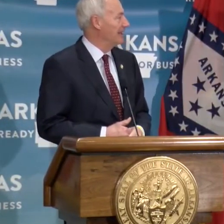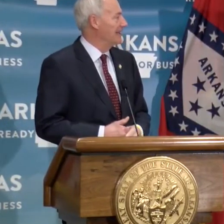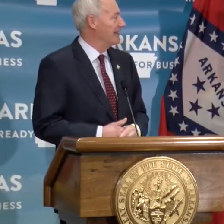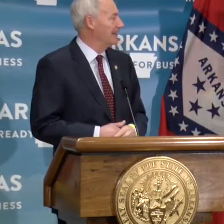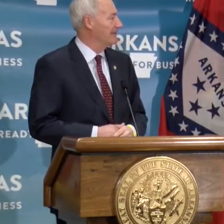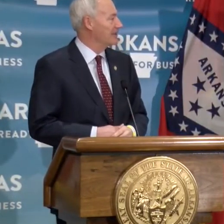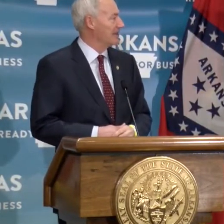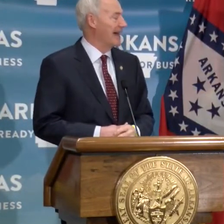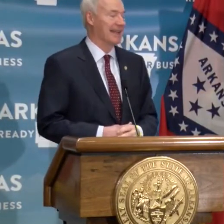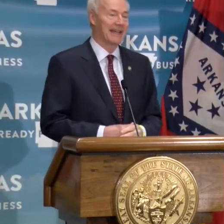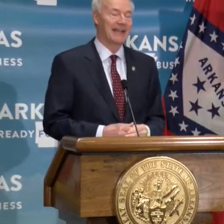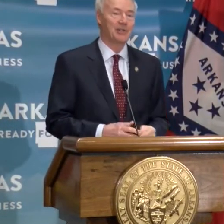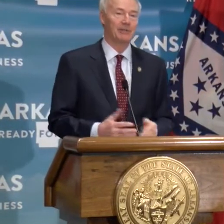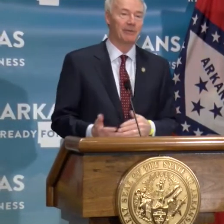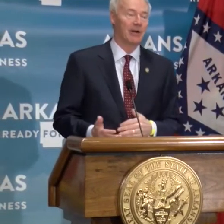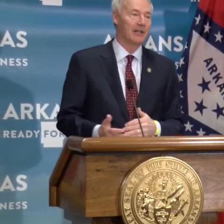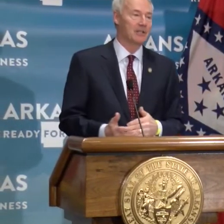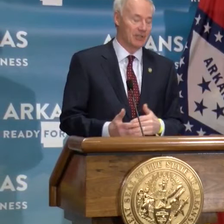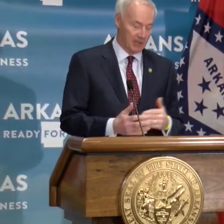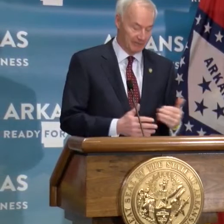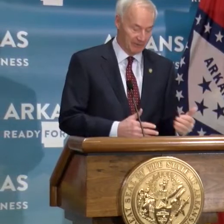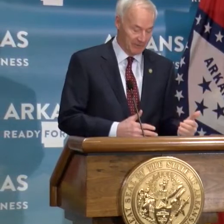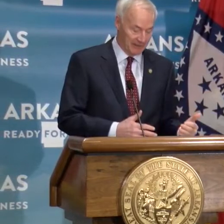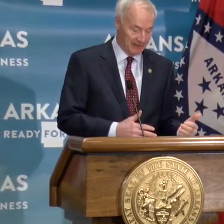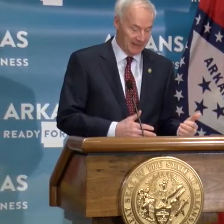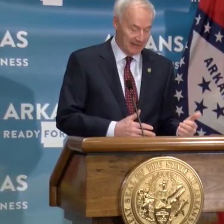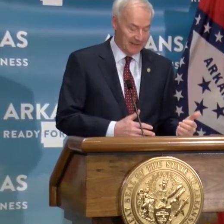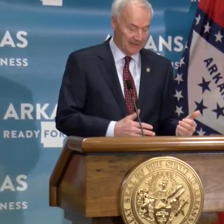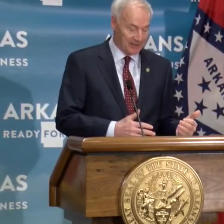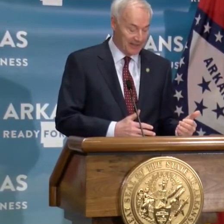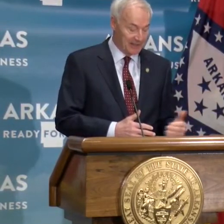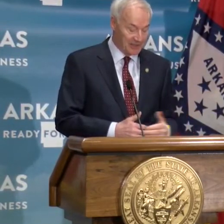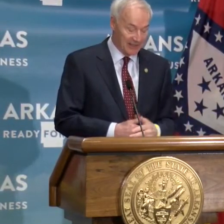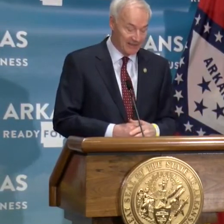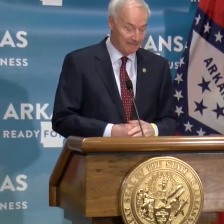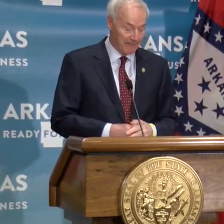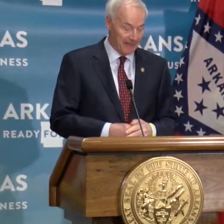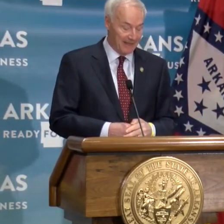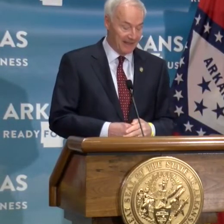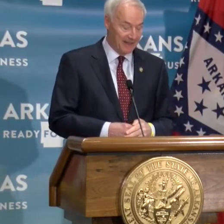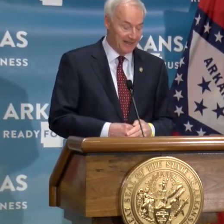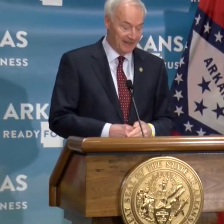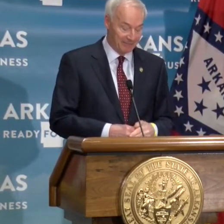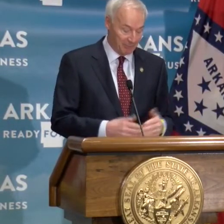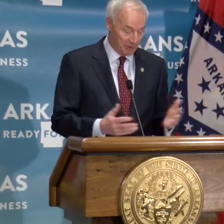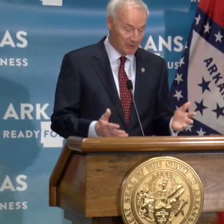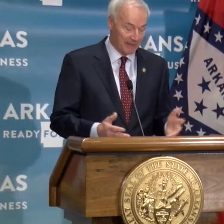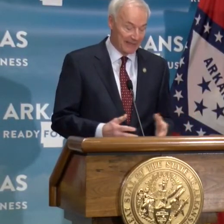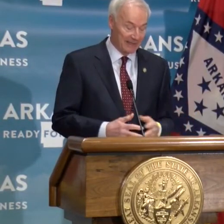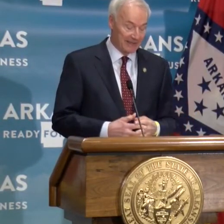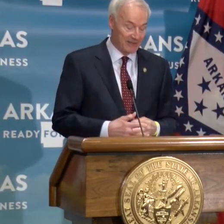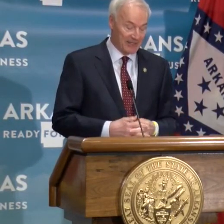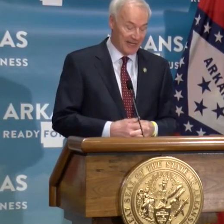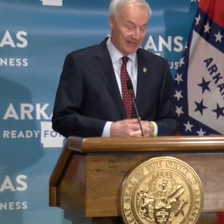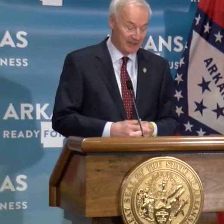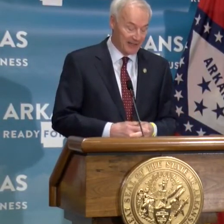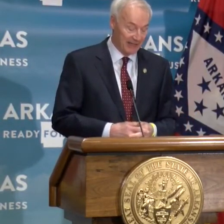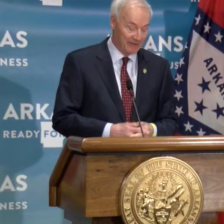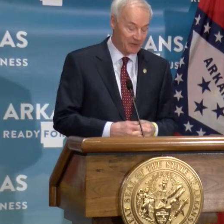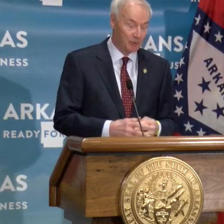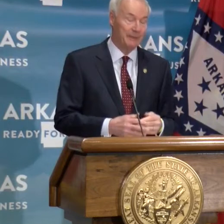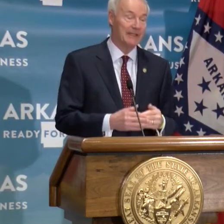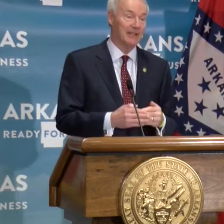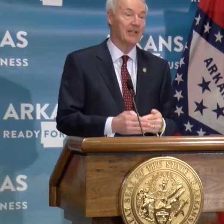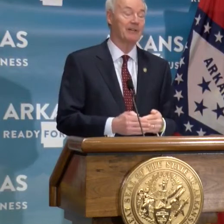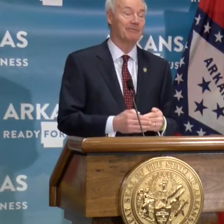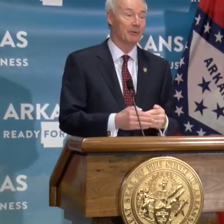receive this allocation for Arkansas from the CDC, produced by Gilead Science, and